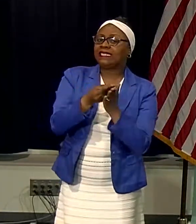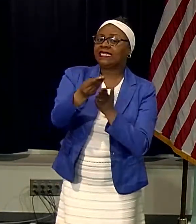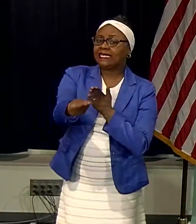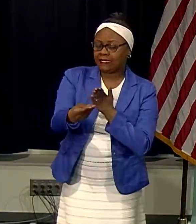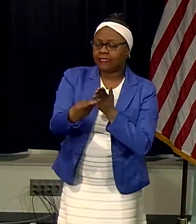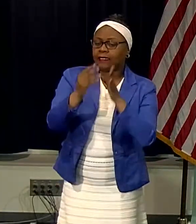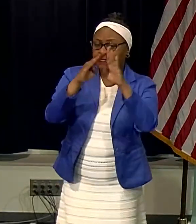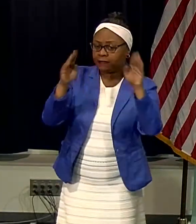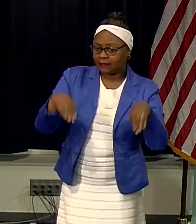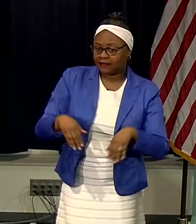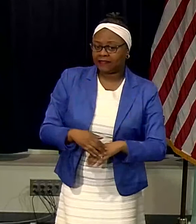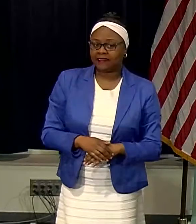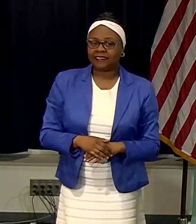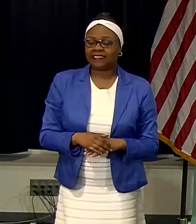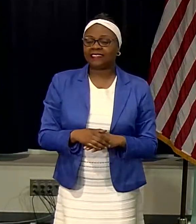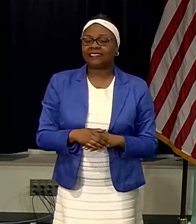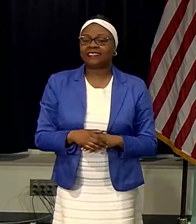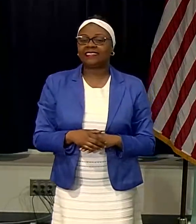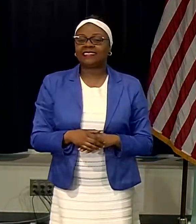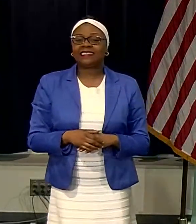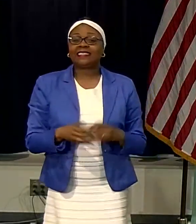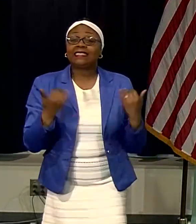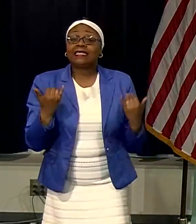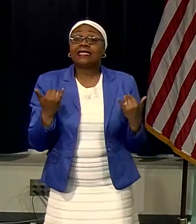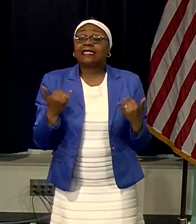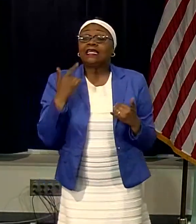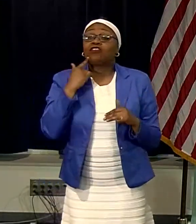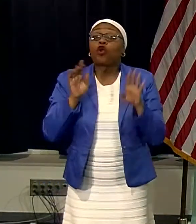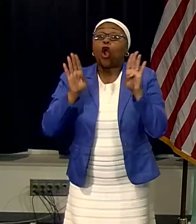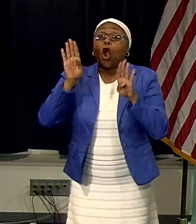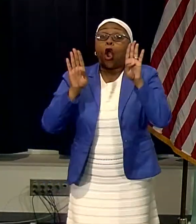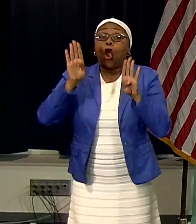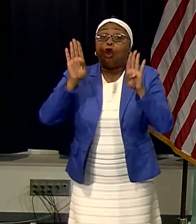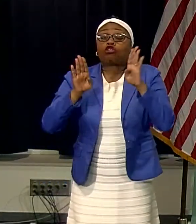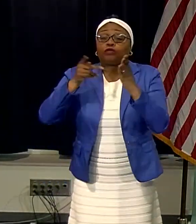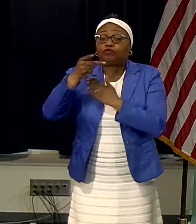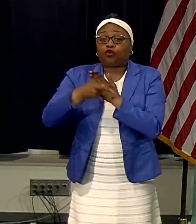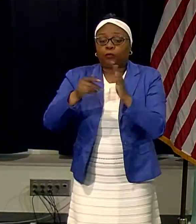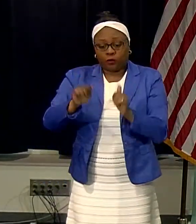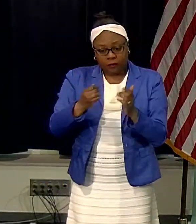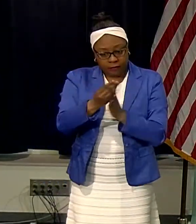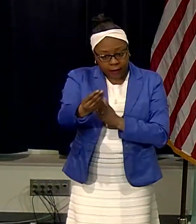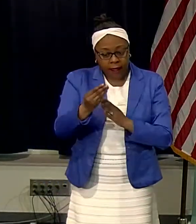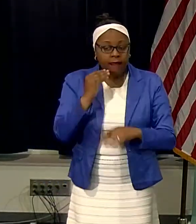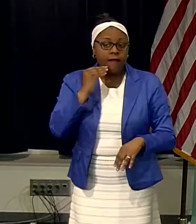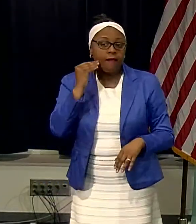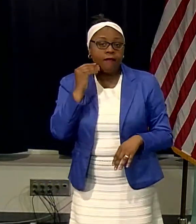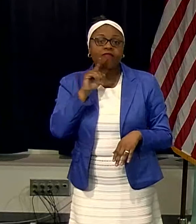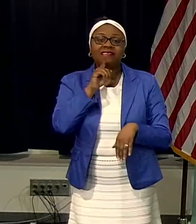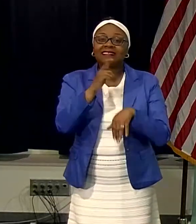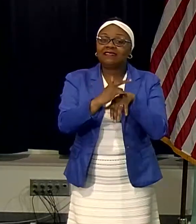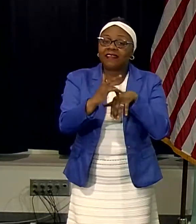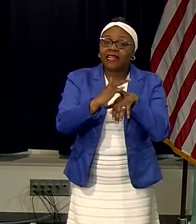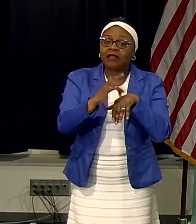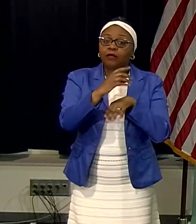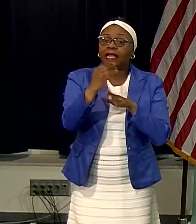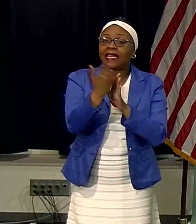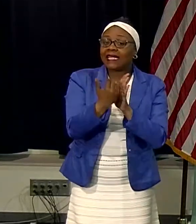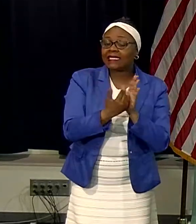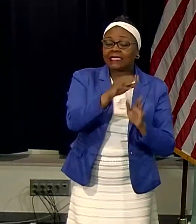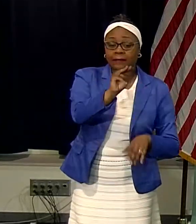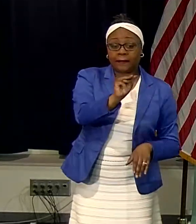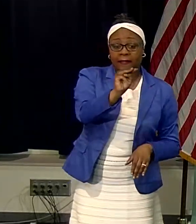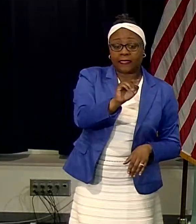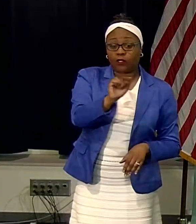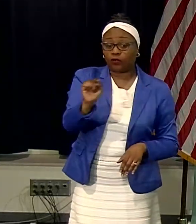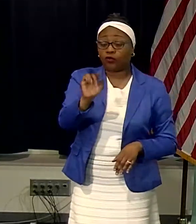That's better. So with our auction program, you can purchase homes. They're available and they're listed Monday through Friday